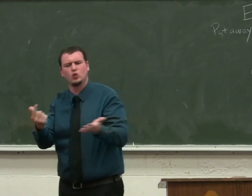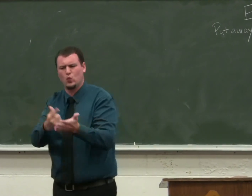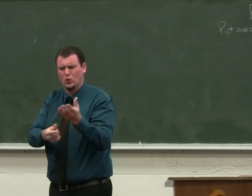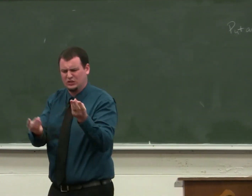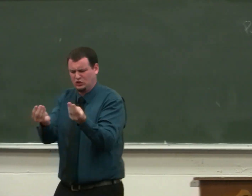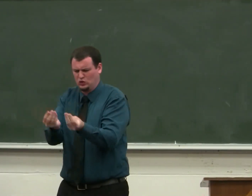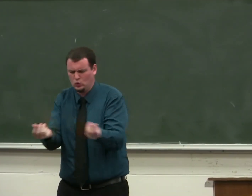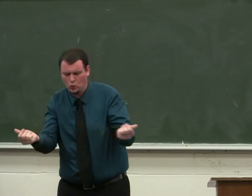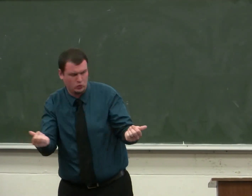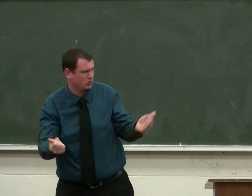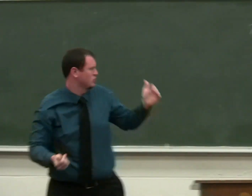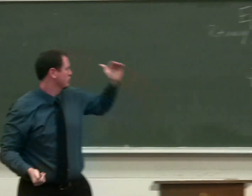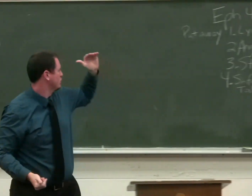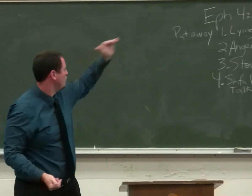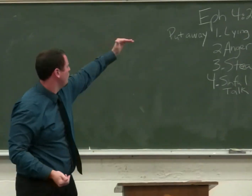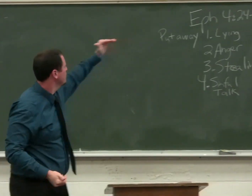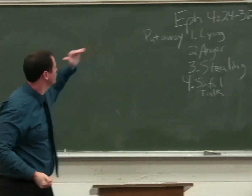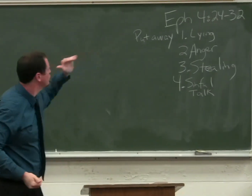So what's the solution here?